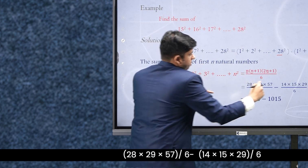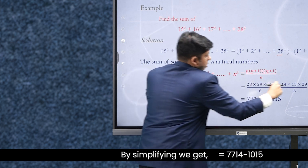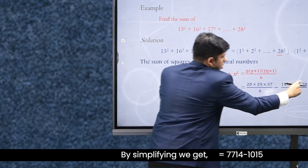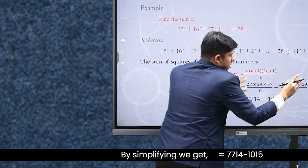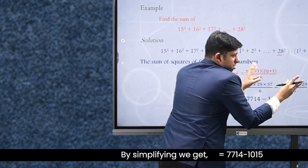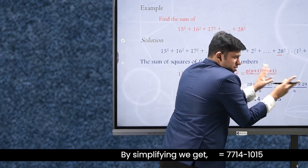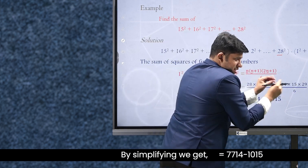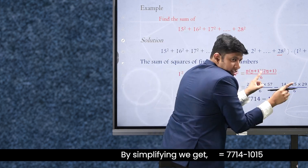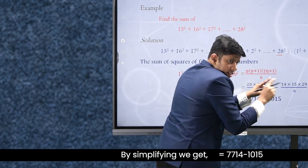By simplifying, we get